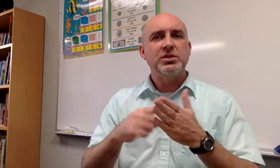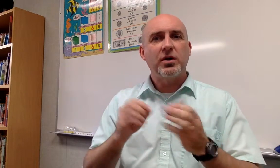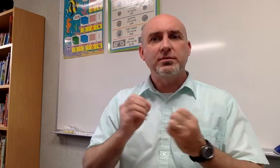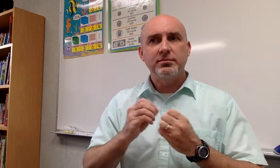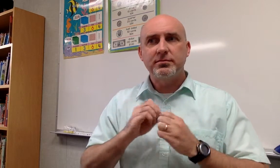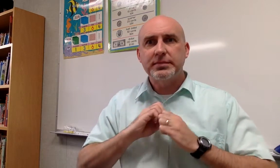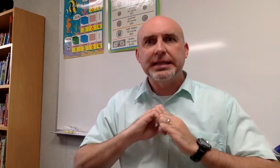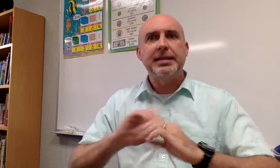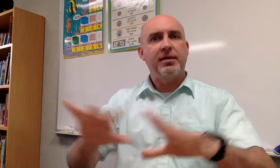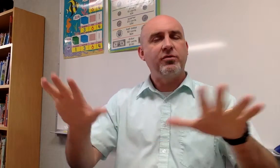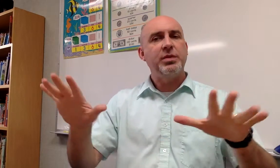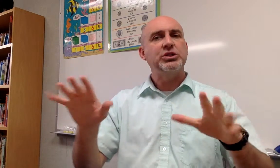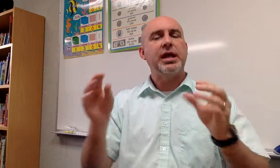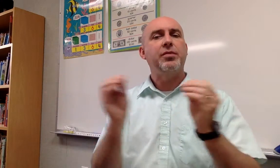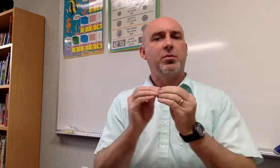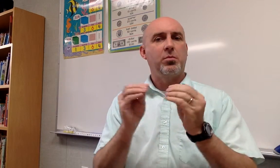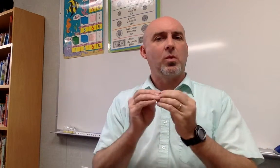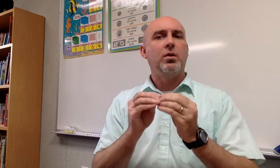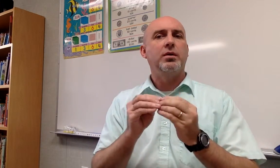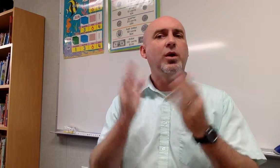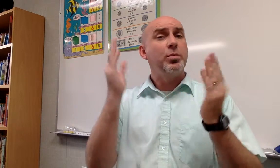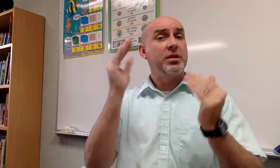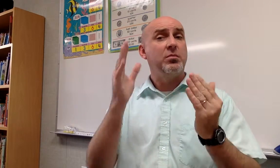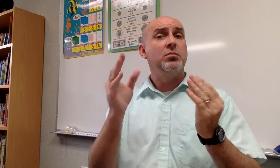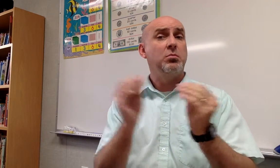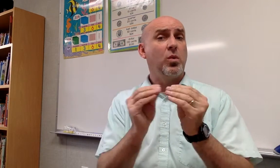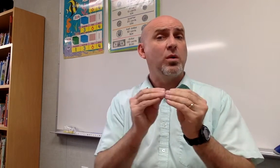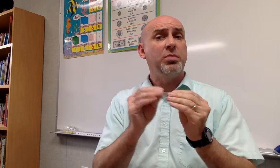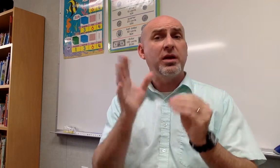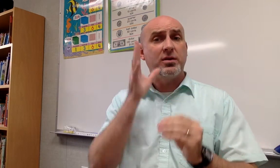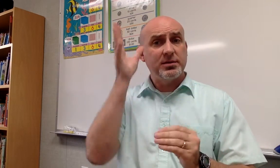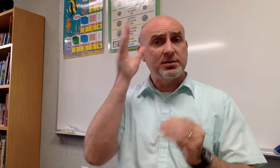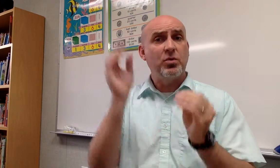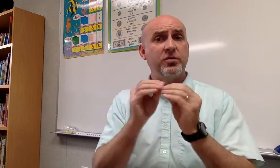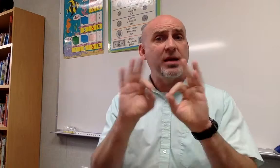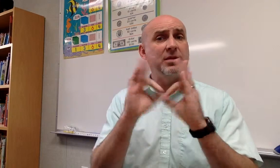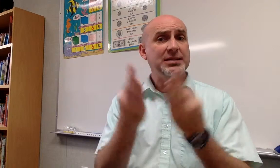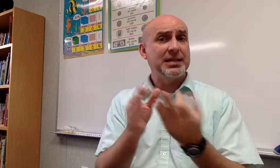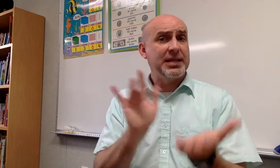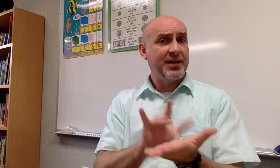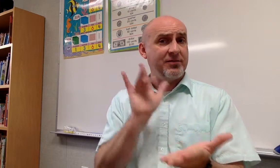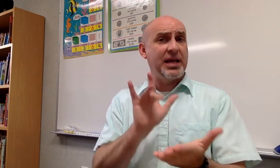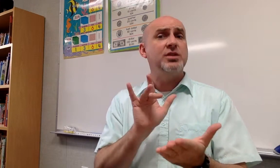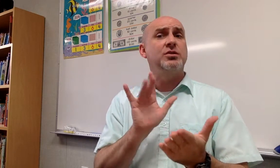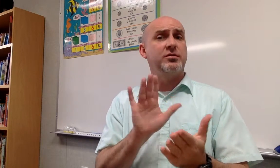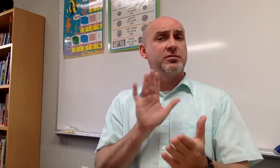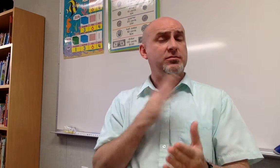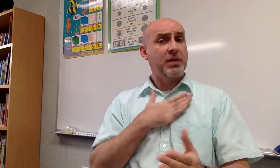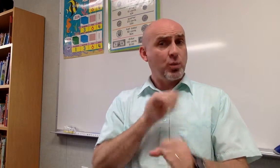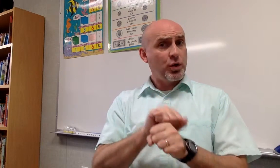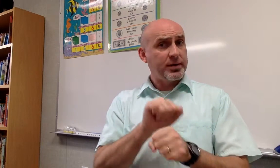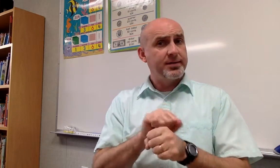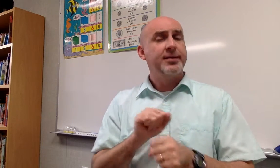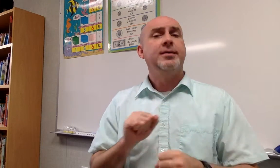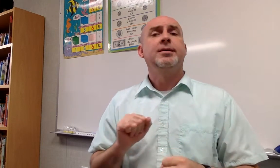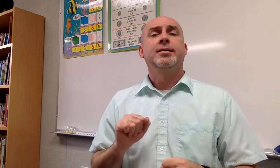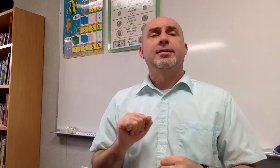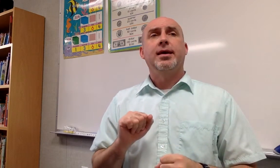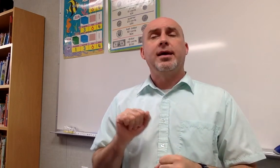start getting the information out there more and hoping that more parents, more families can take advantage of my work. And